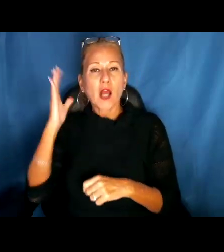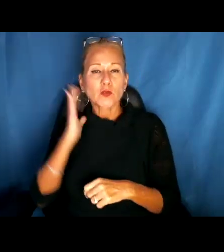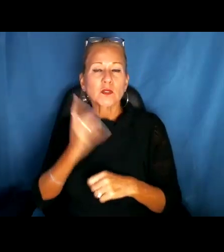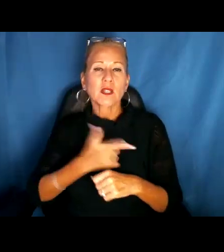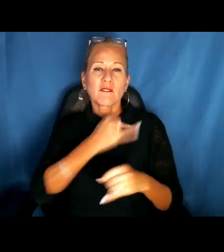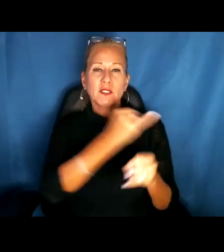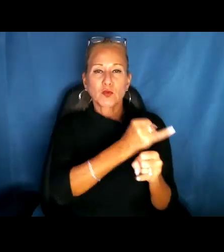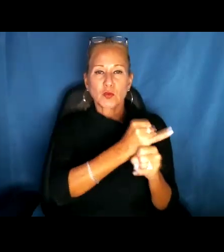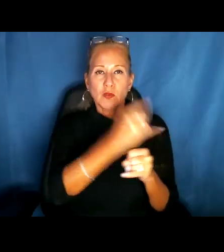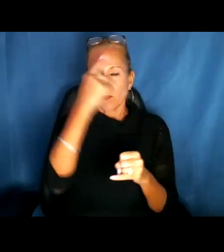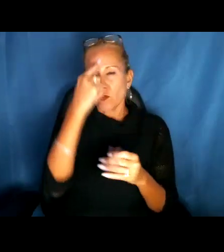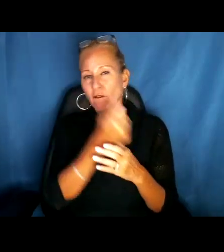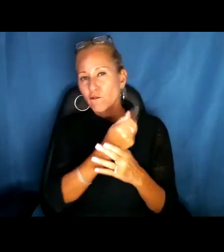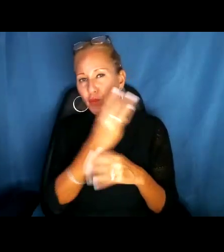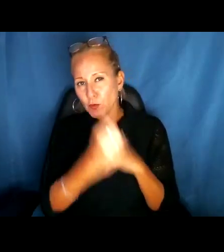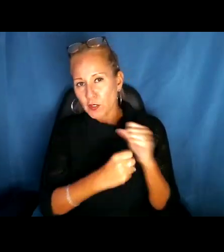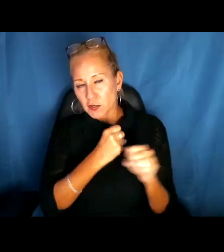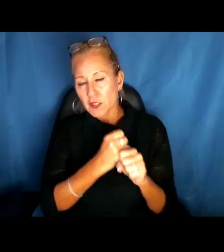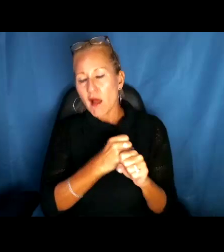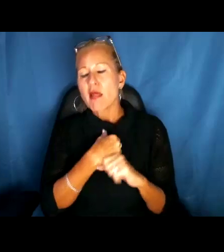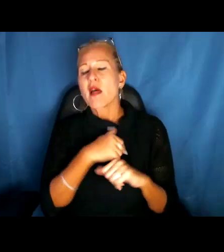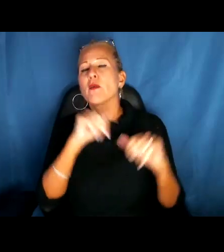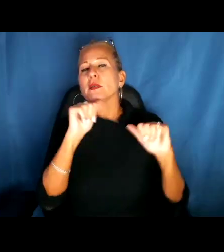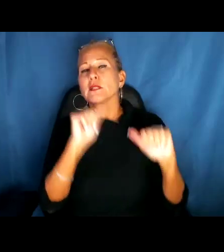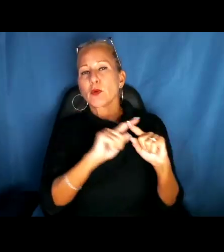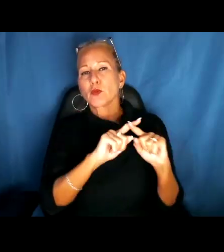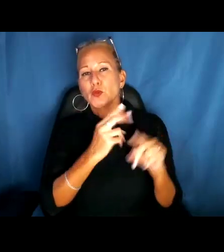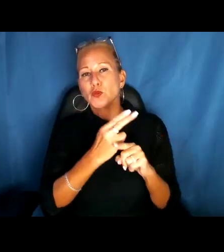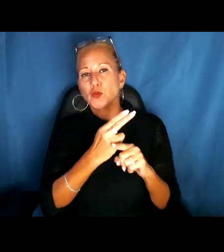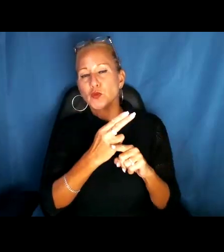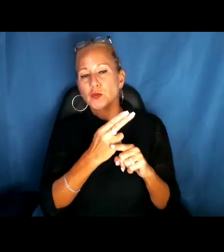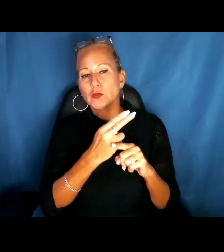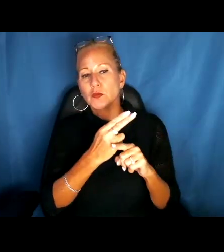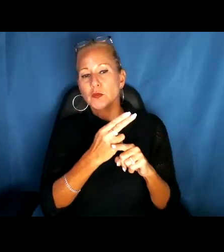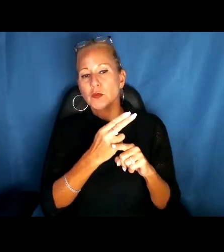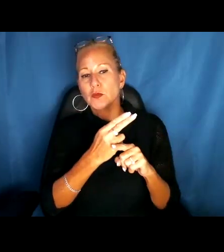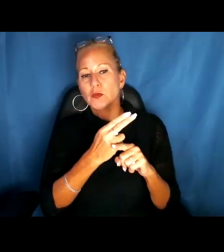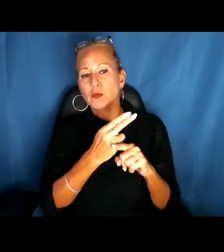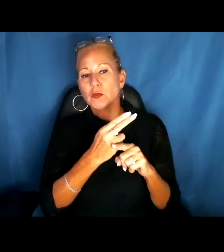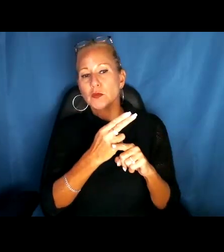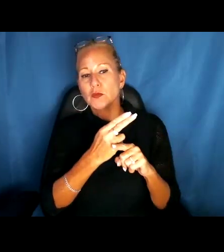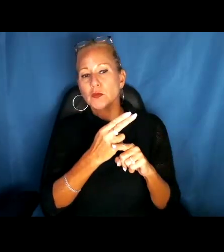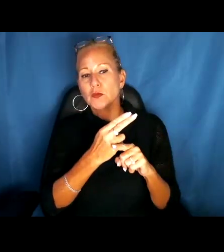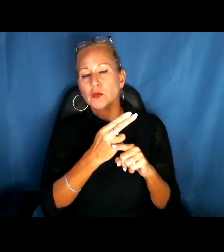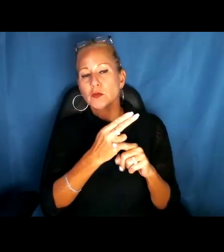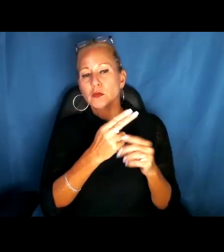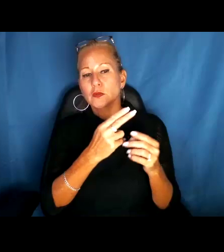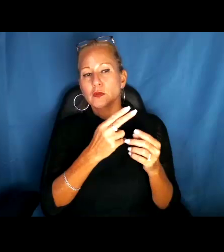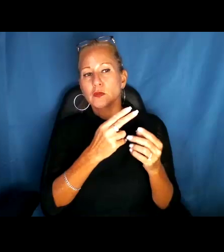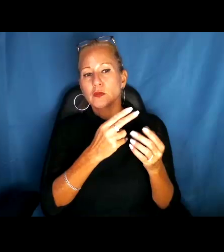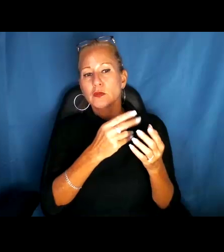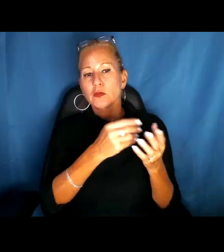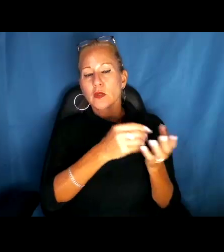institution for a couple of years and was able to use Money Follows the Person to get out of that institution and move